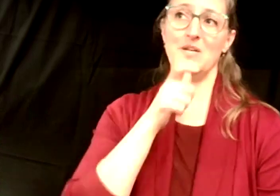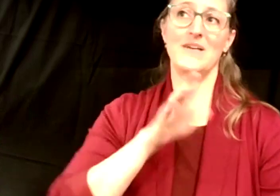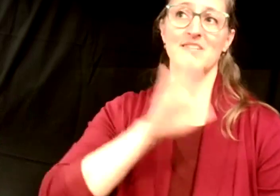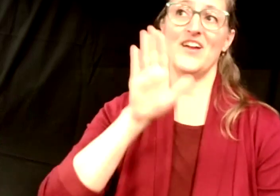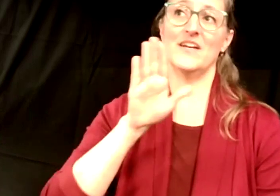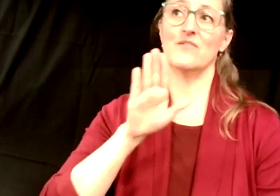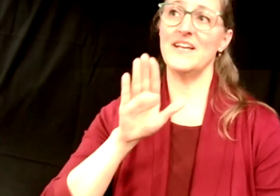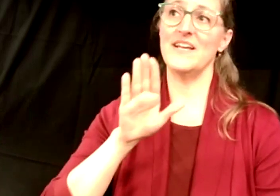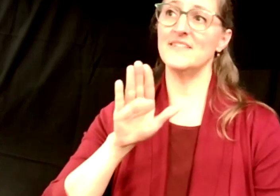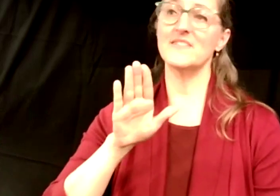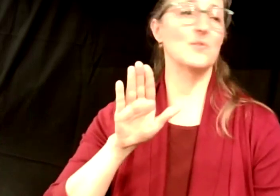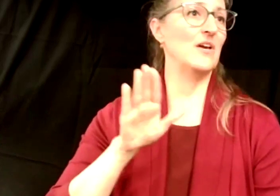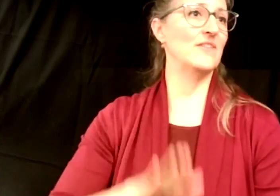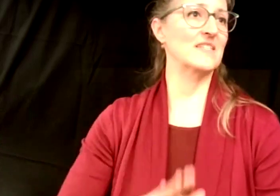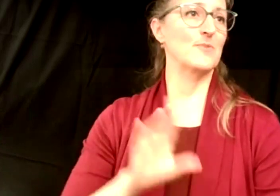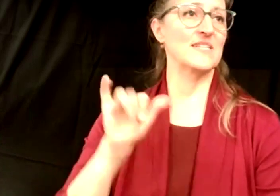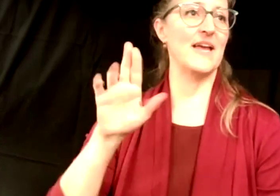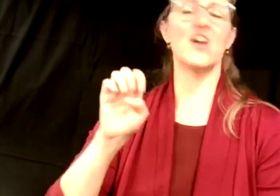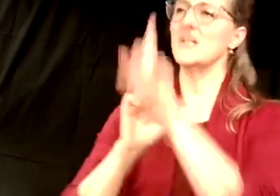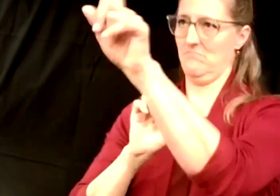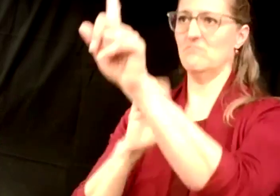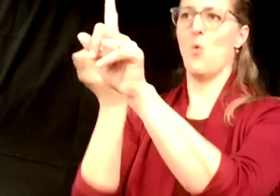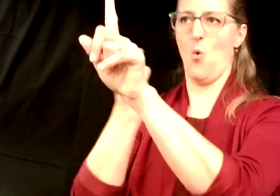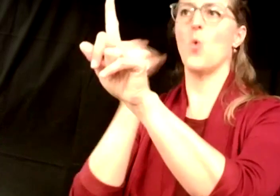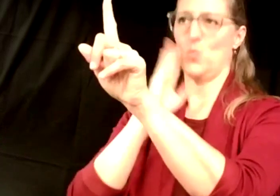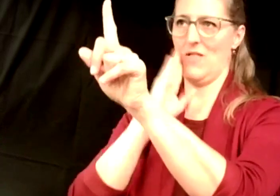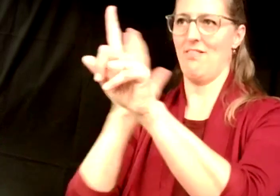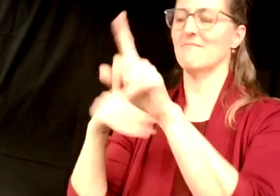Somebody who has their hand raised, can we go get this person here?